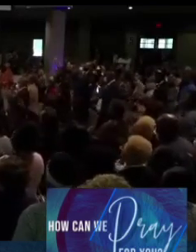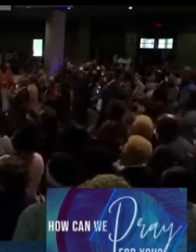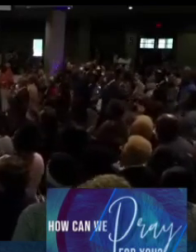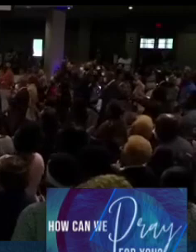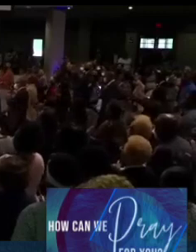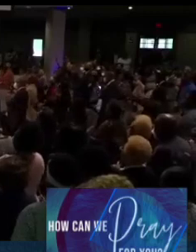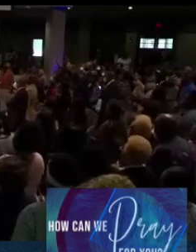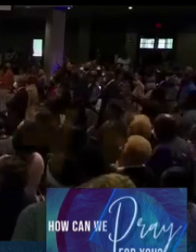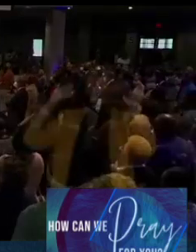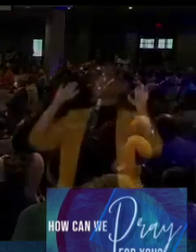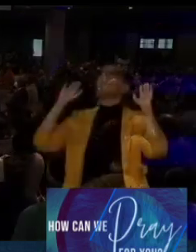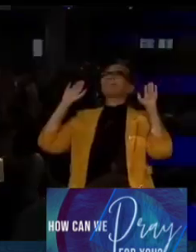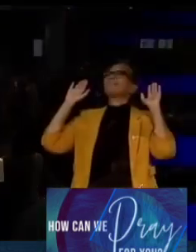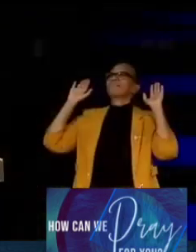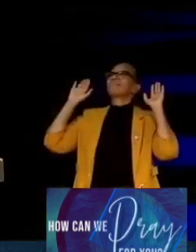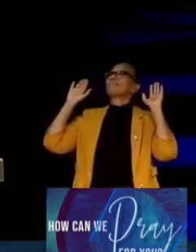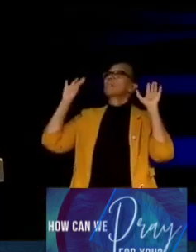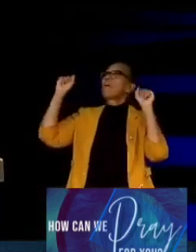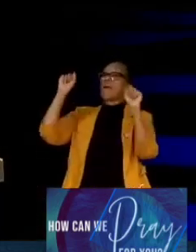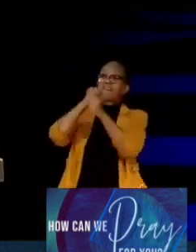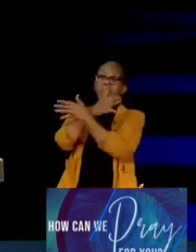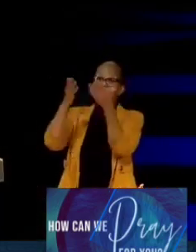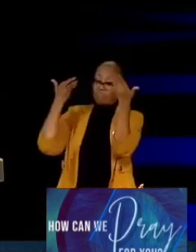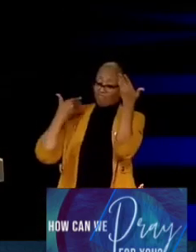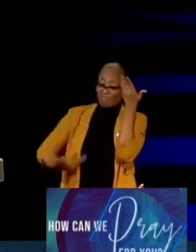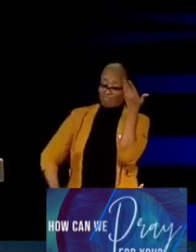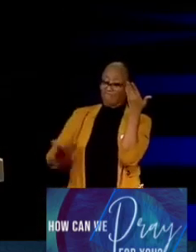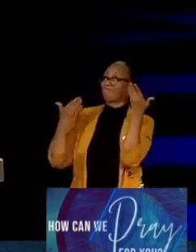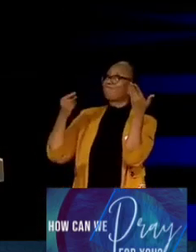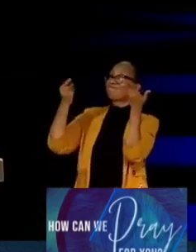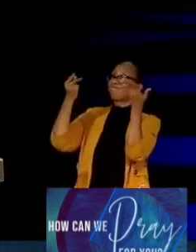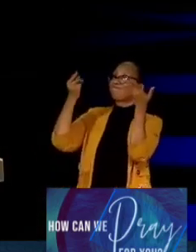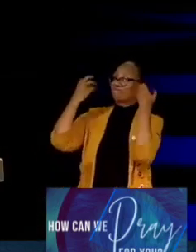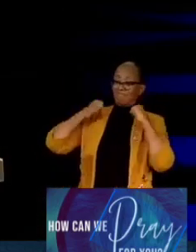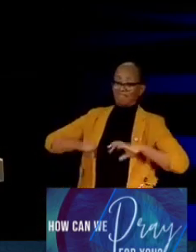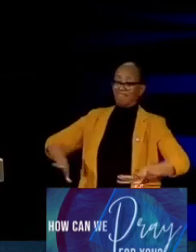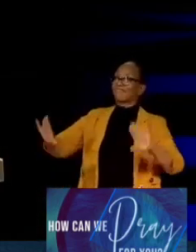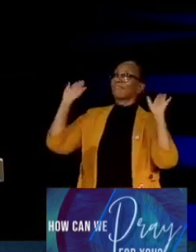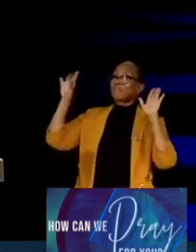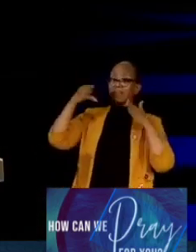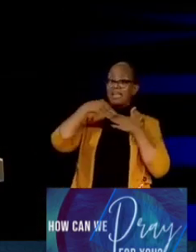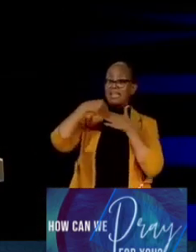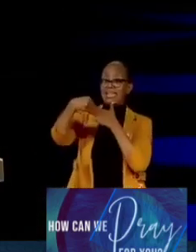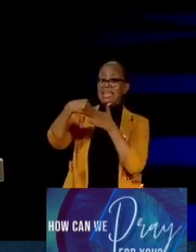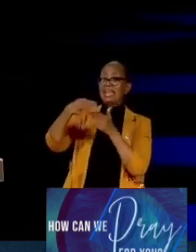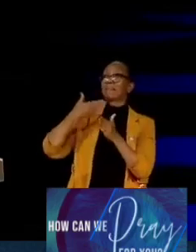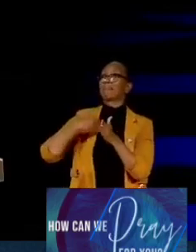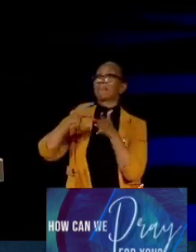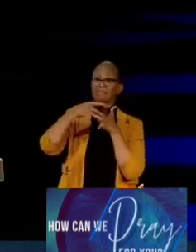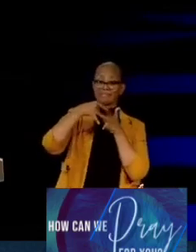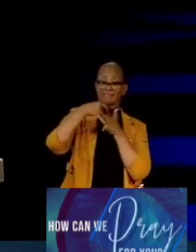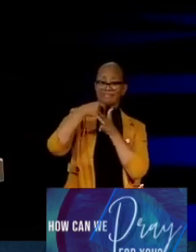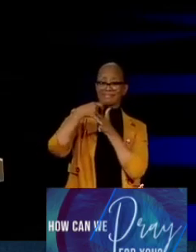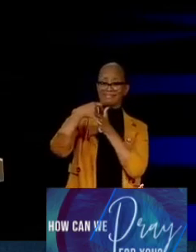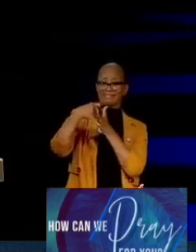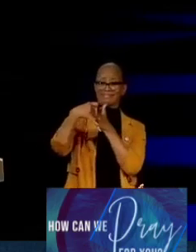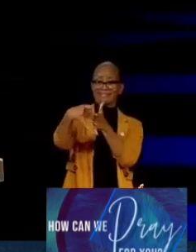I submit. Take over. Lead me. Guide